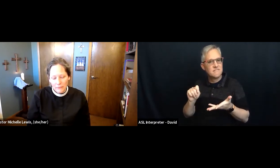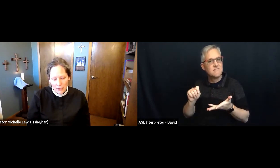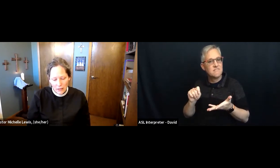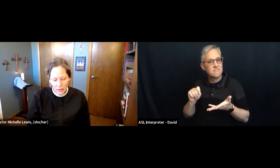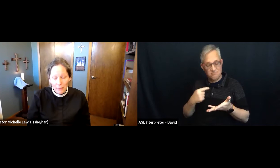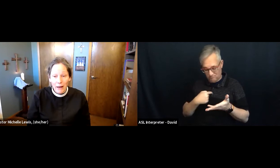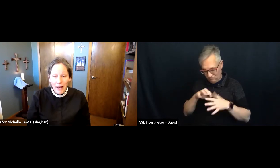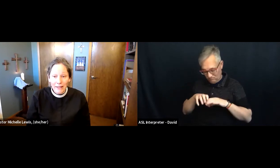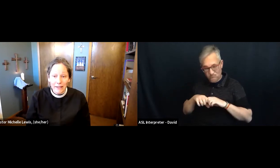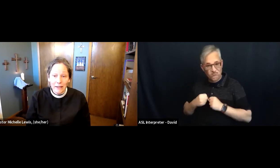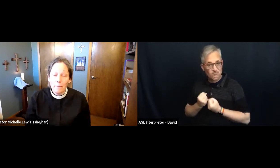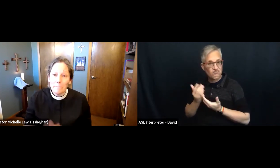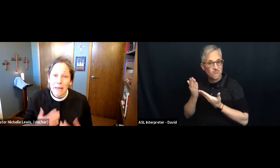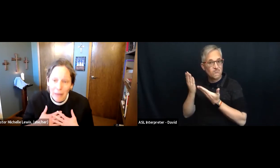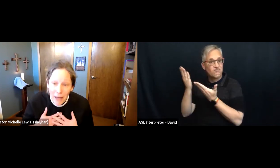And